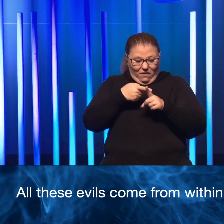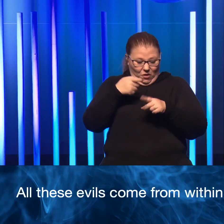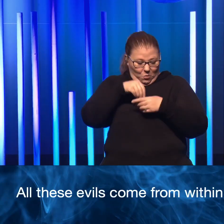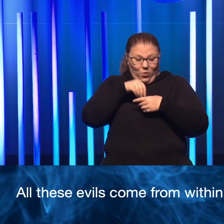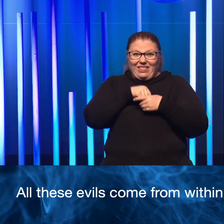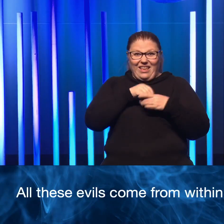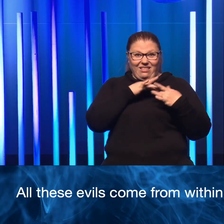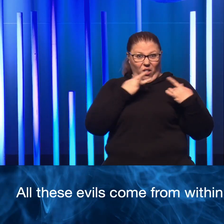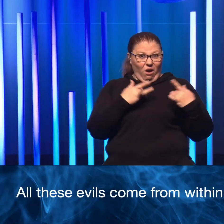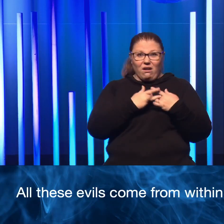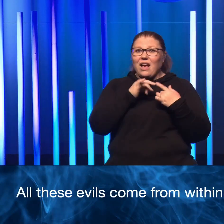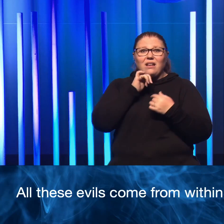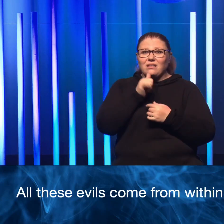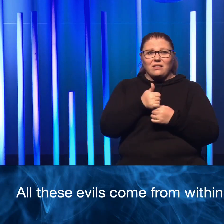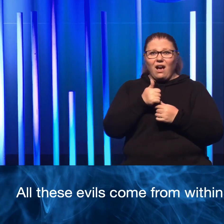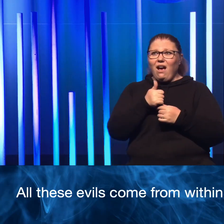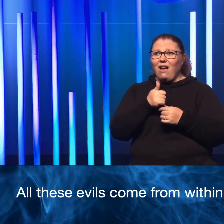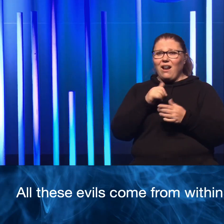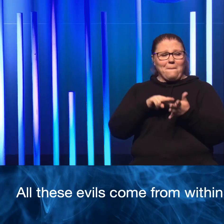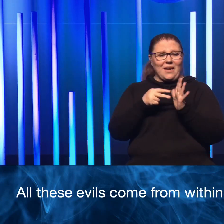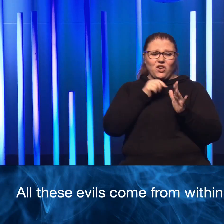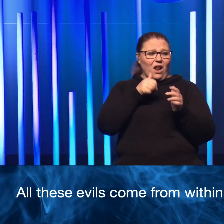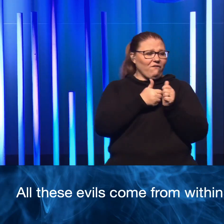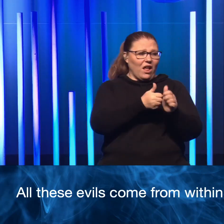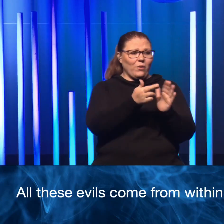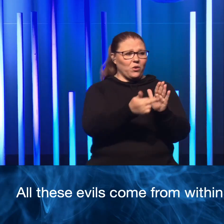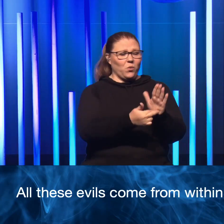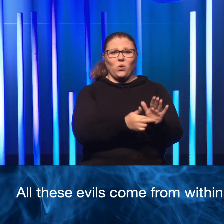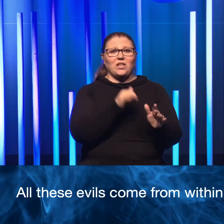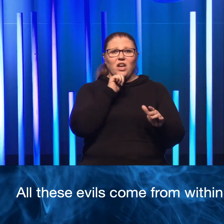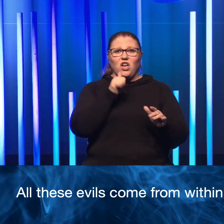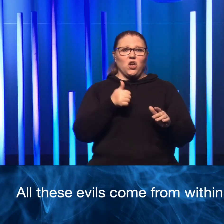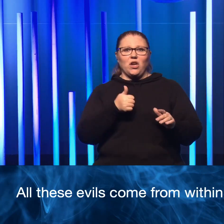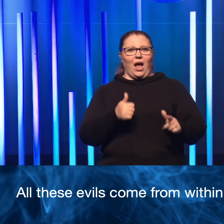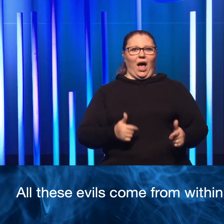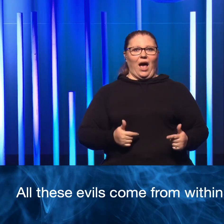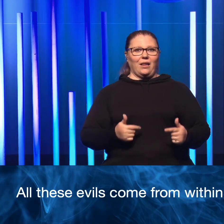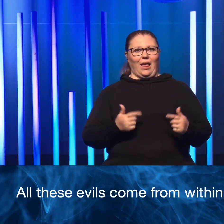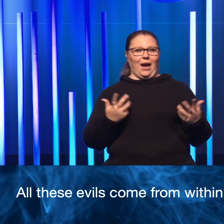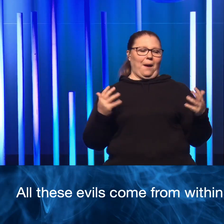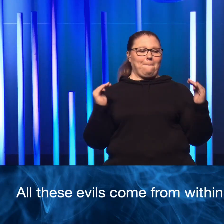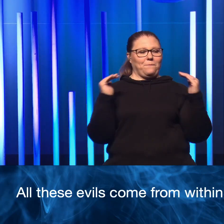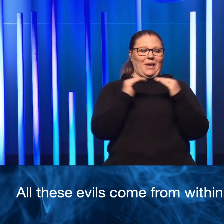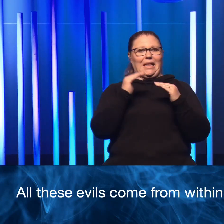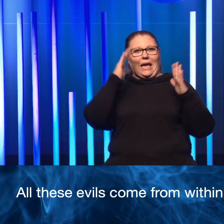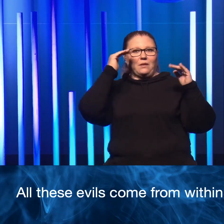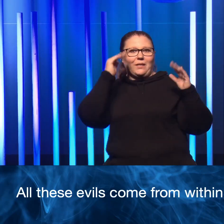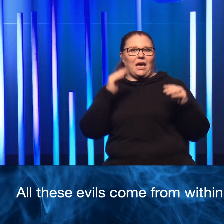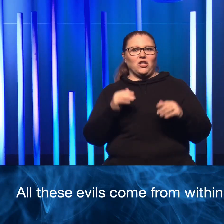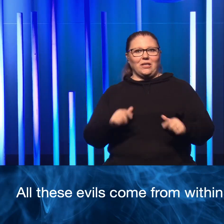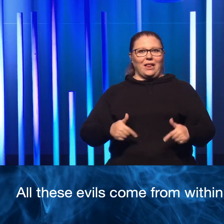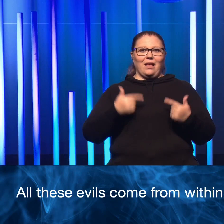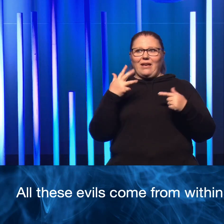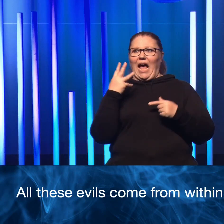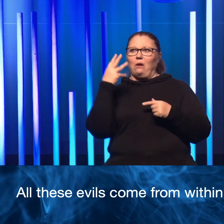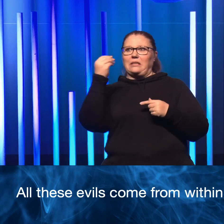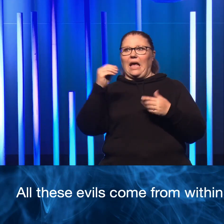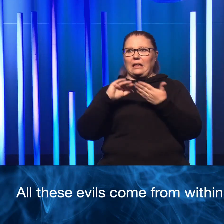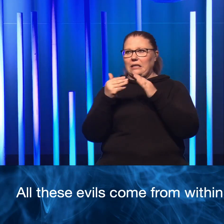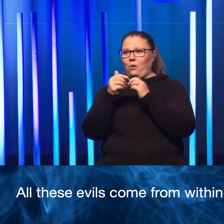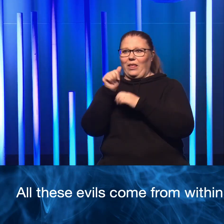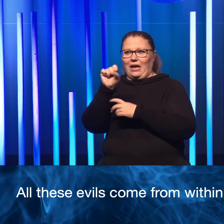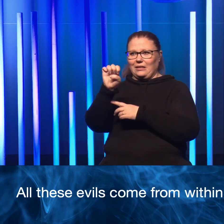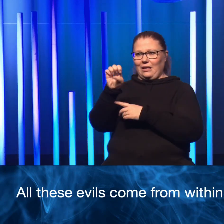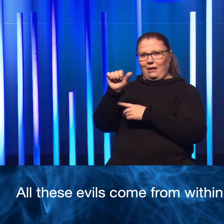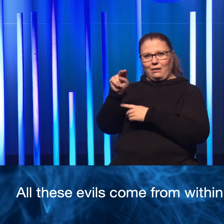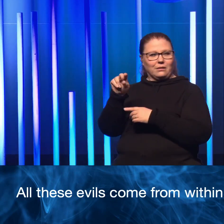defile. It's not that you're not following a rule. It's not that you're not living up to it or that you're going out. You're not living outside the city with the Essenes, or you're following all the rules